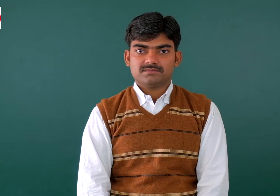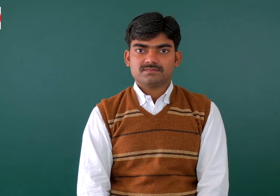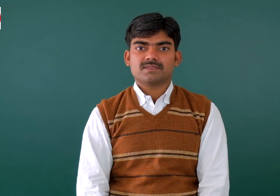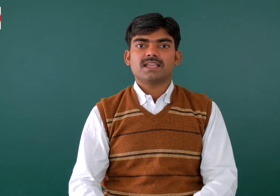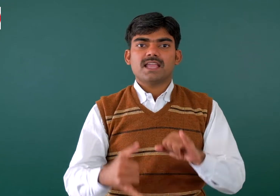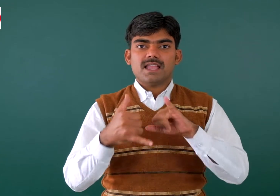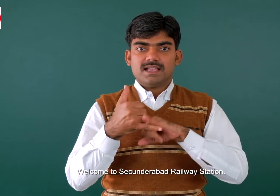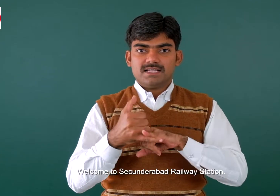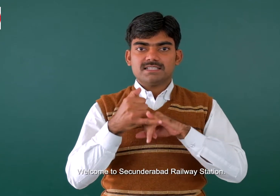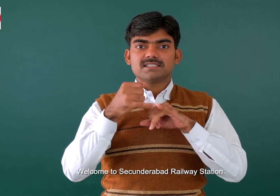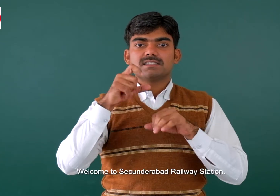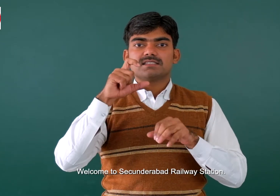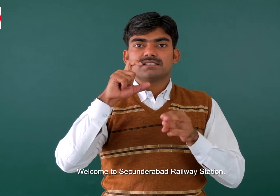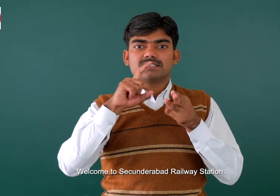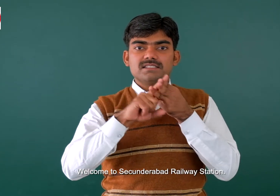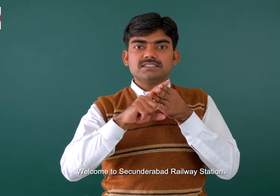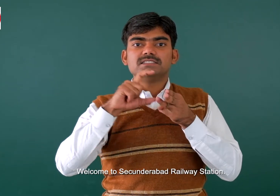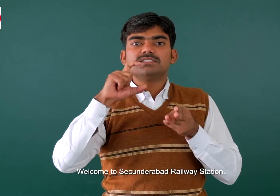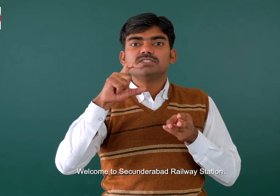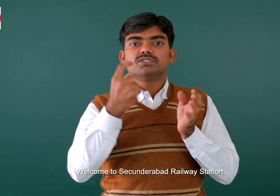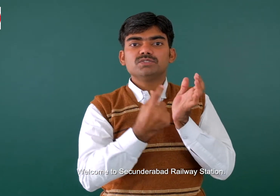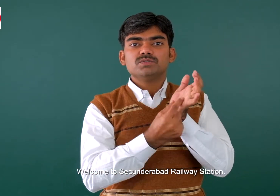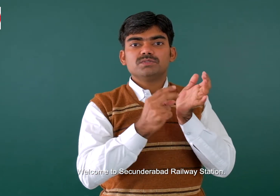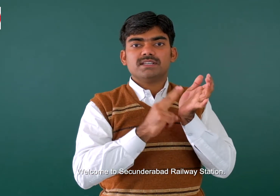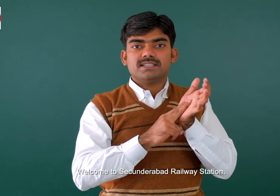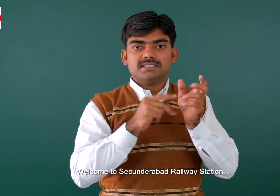Welcome to Sikandrabad railway station